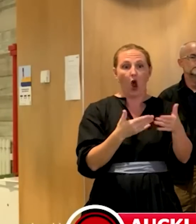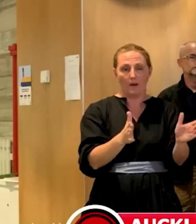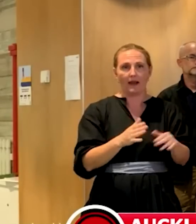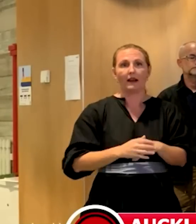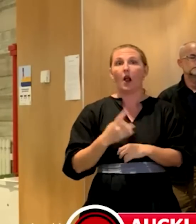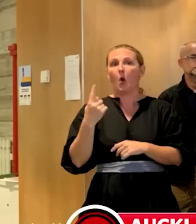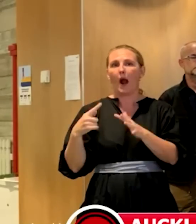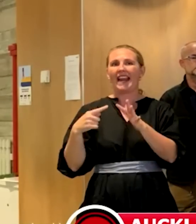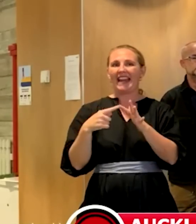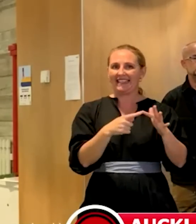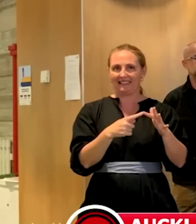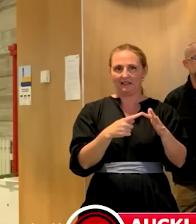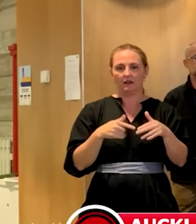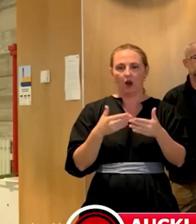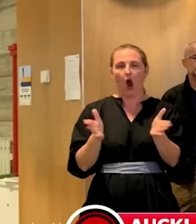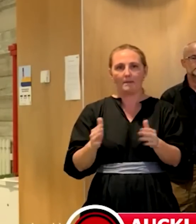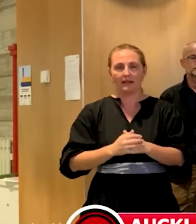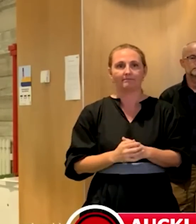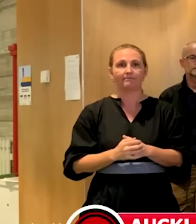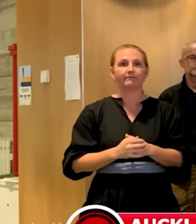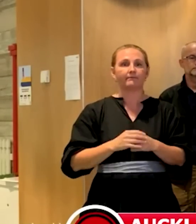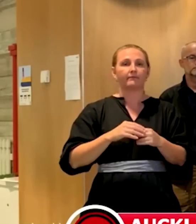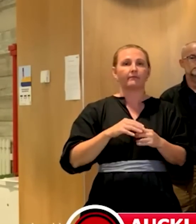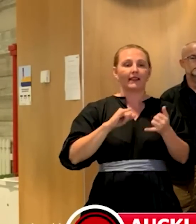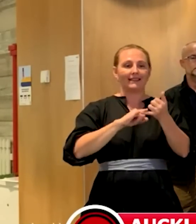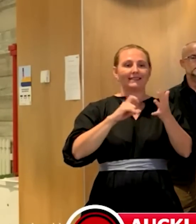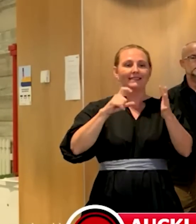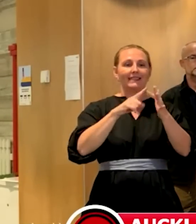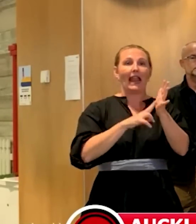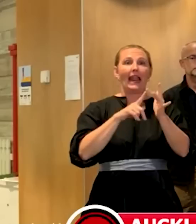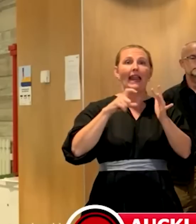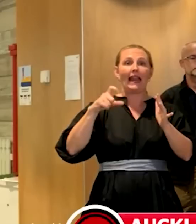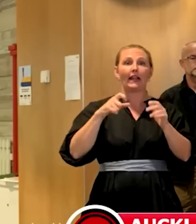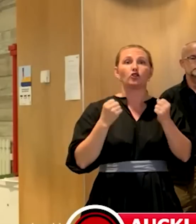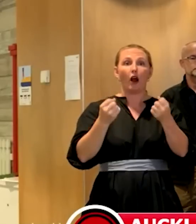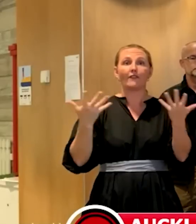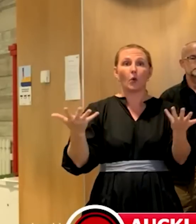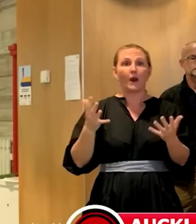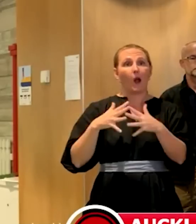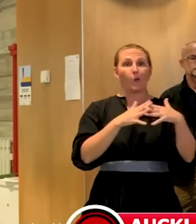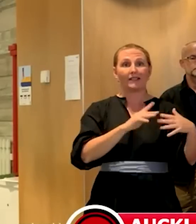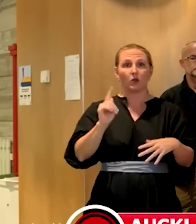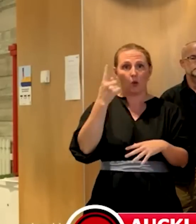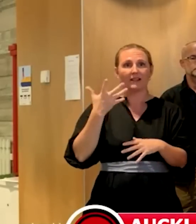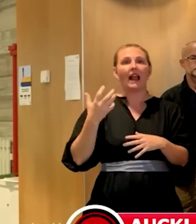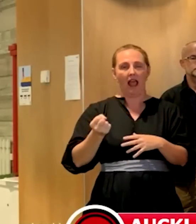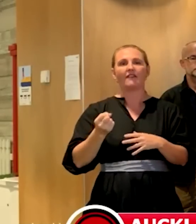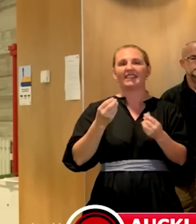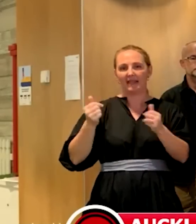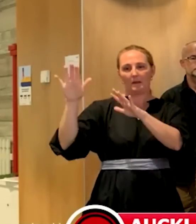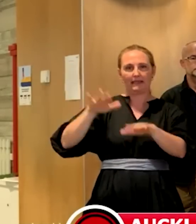open. Scenic Drive has 3 significant slips and managed access is in place for affected